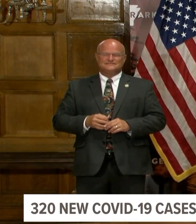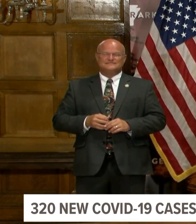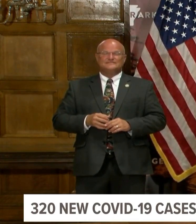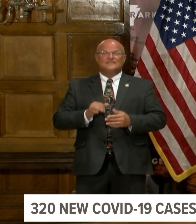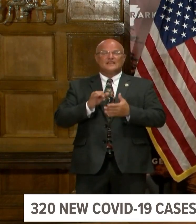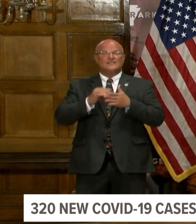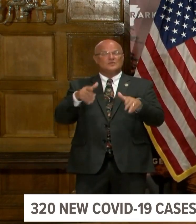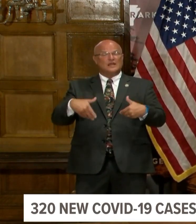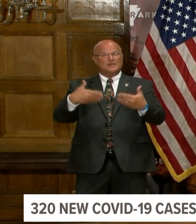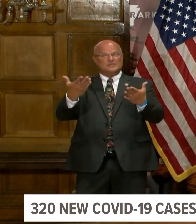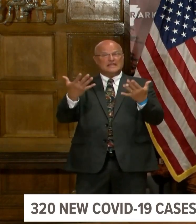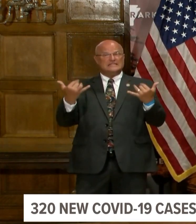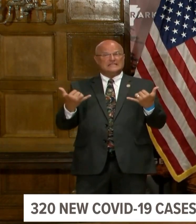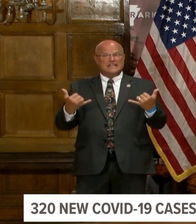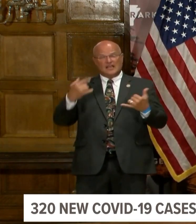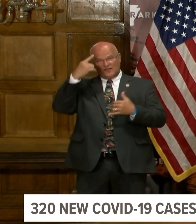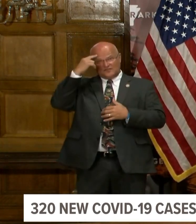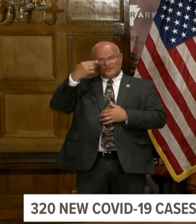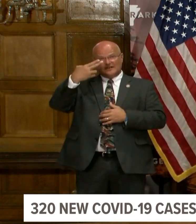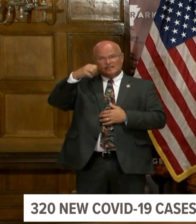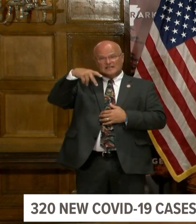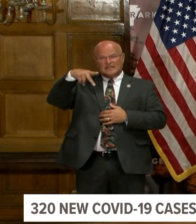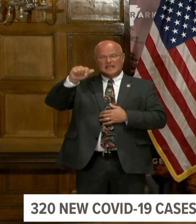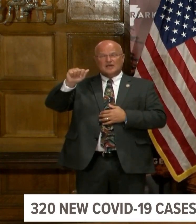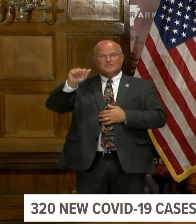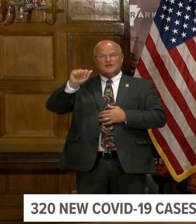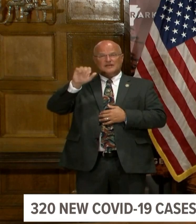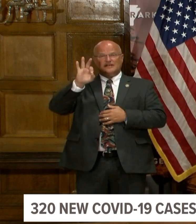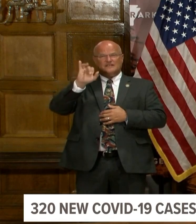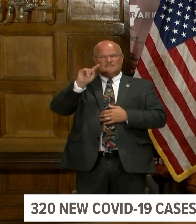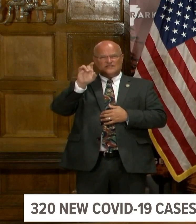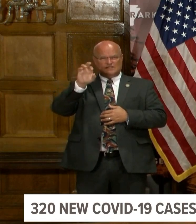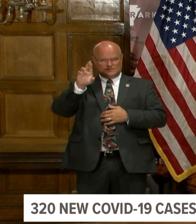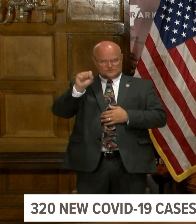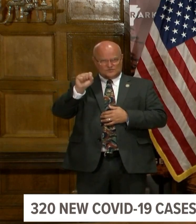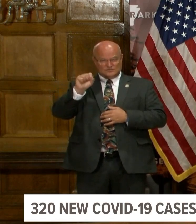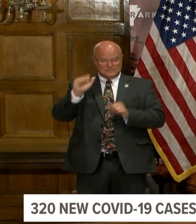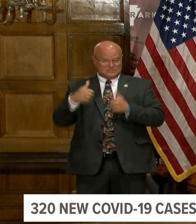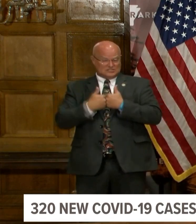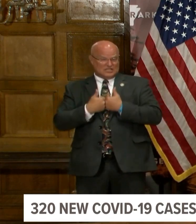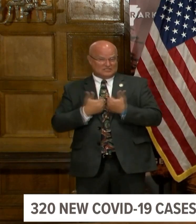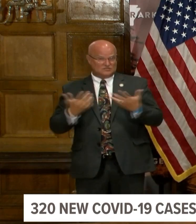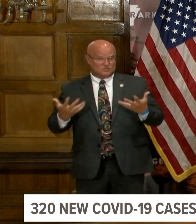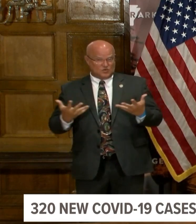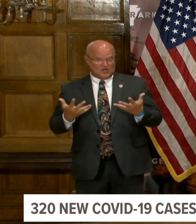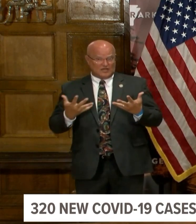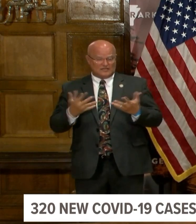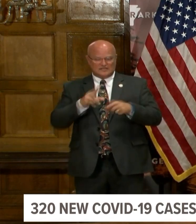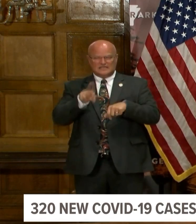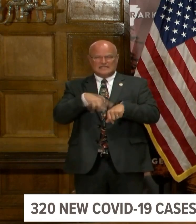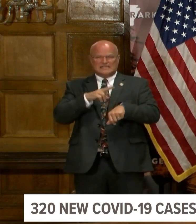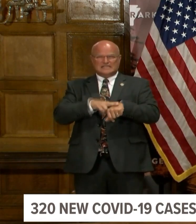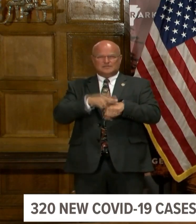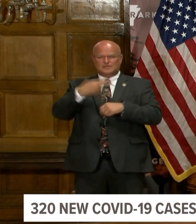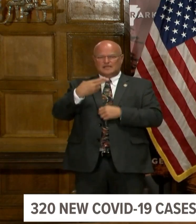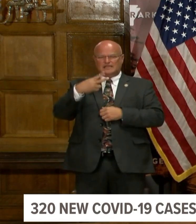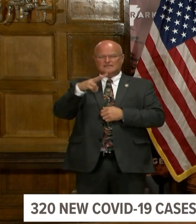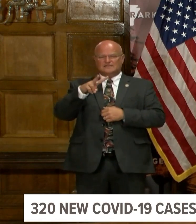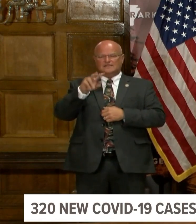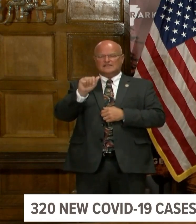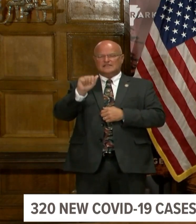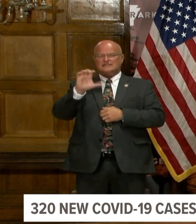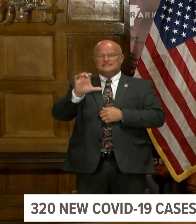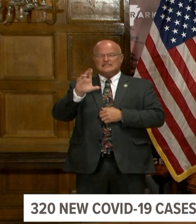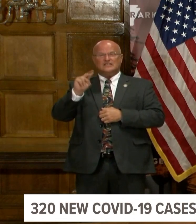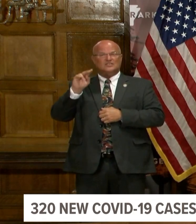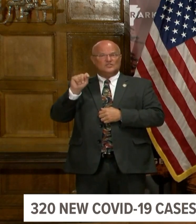The recommendation now is for a HEPA filtration system. The challenge to that is that typical HVAC units